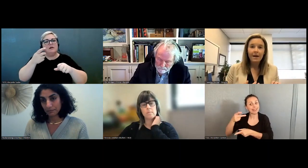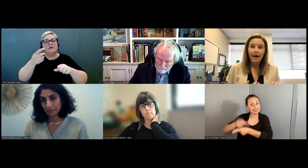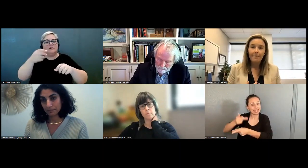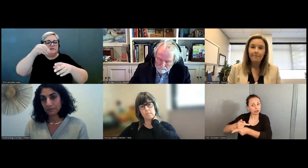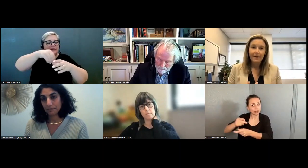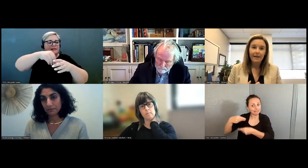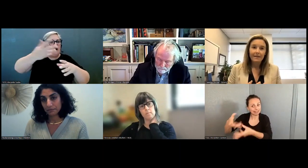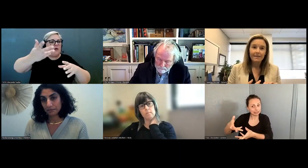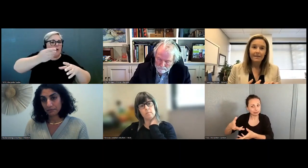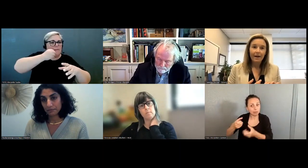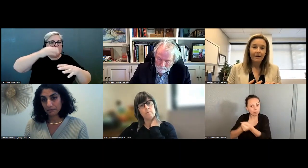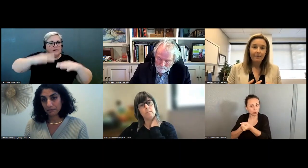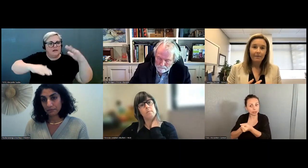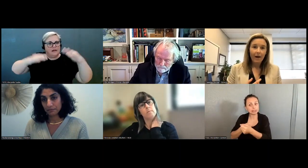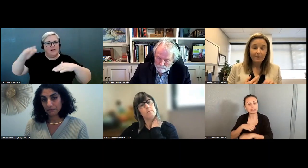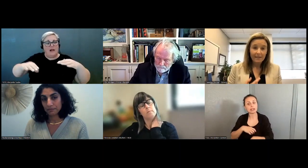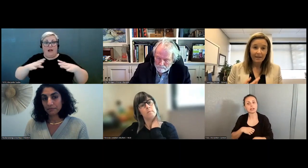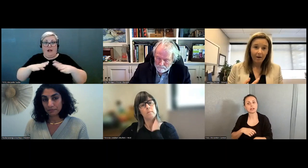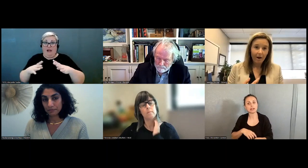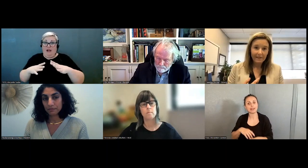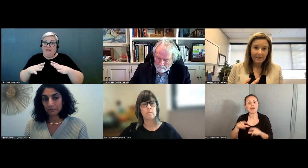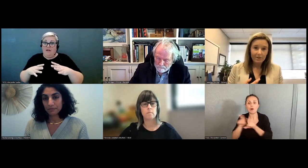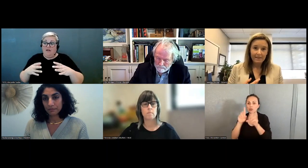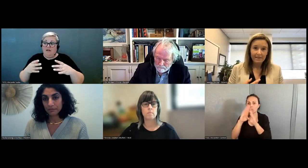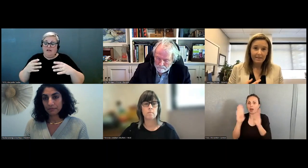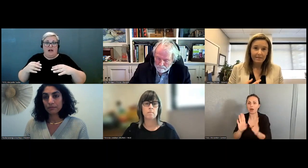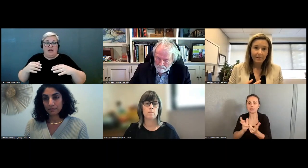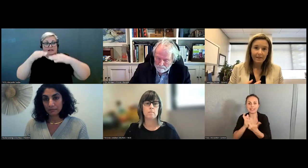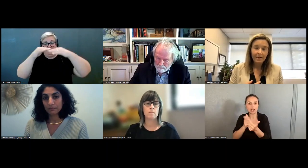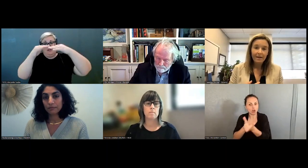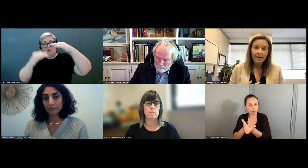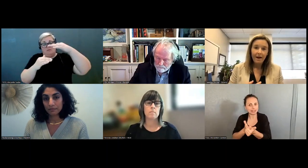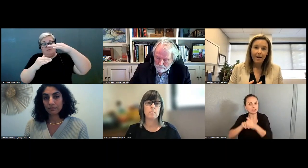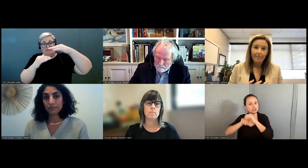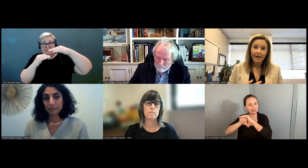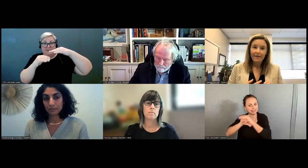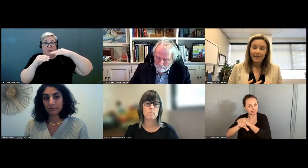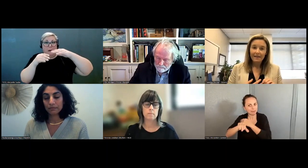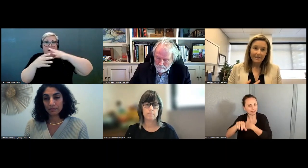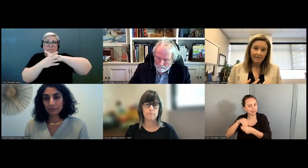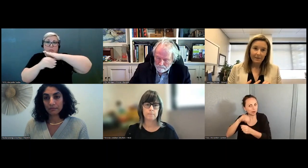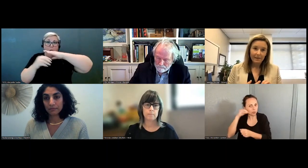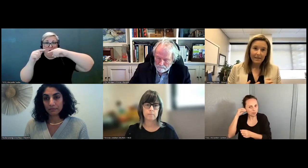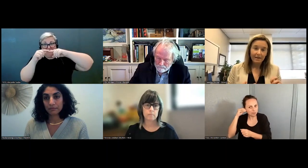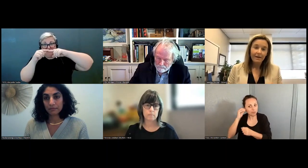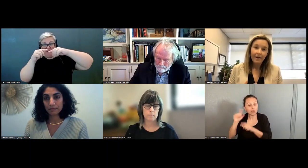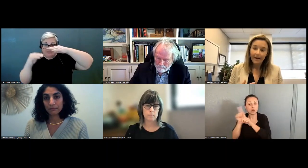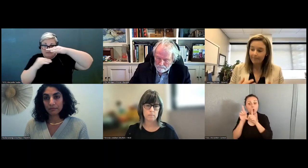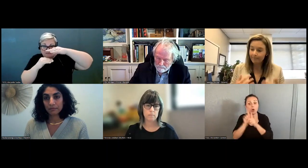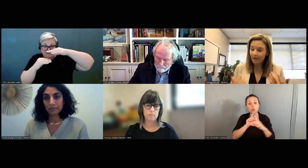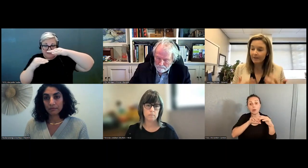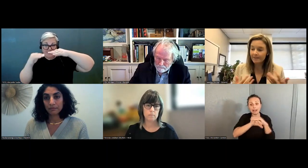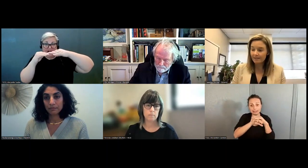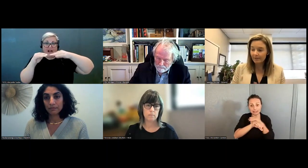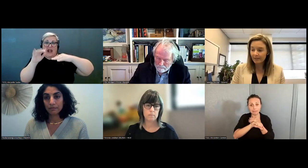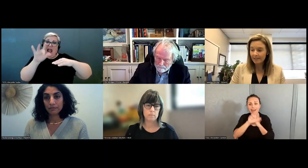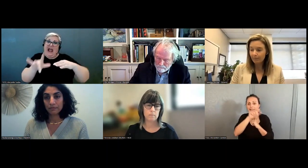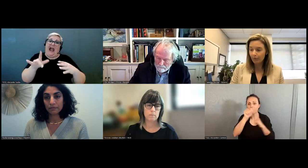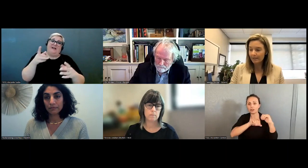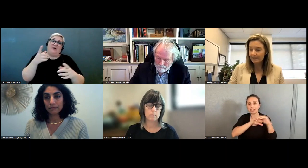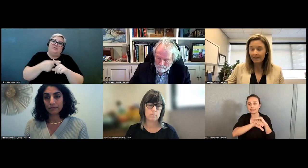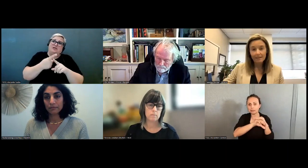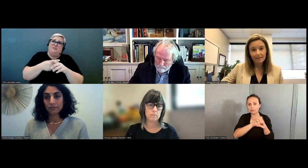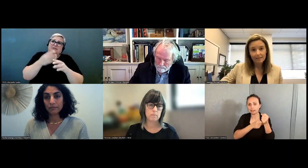supports and housing accommodations and accessibility. And then other